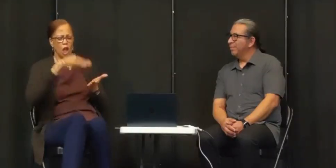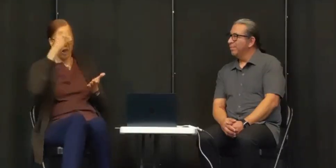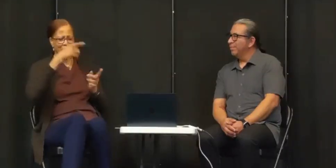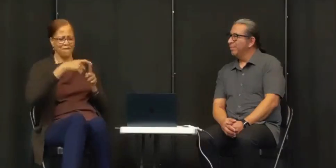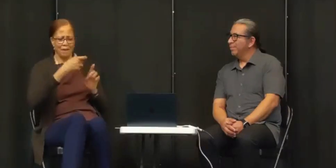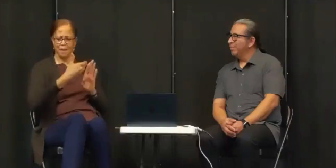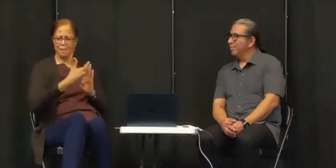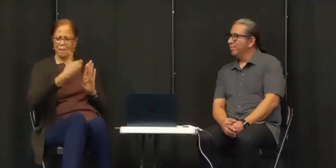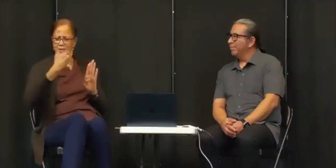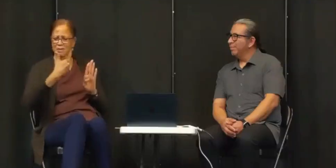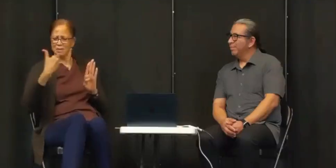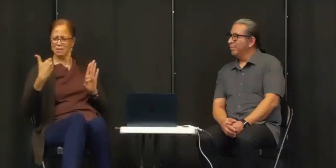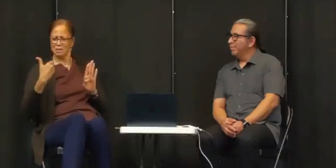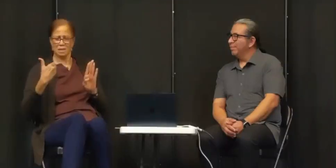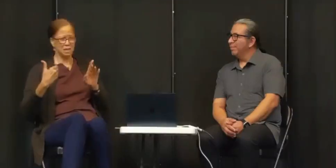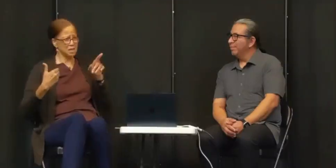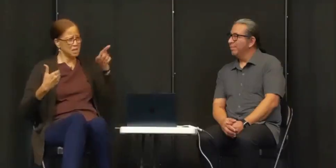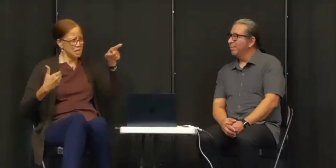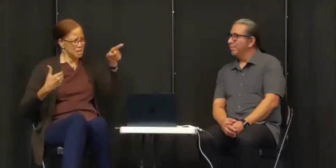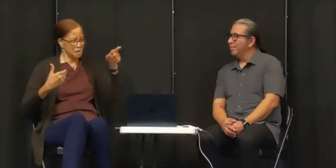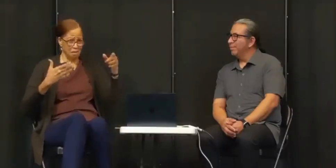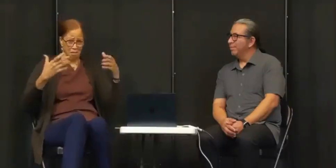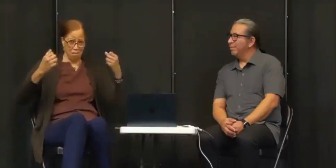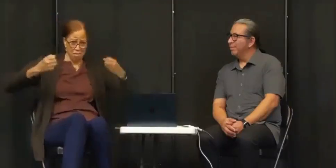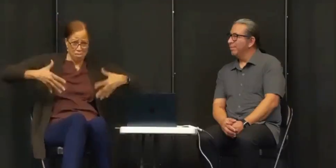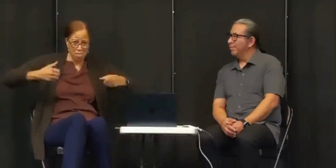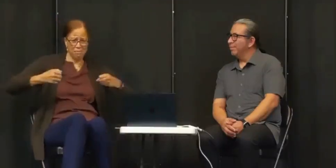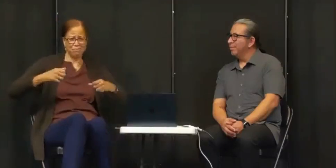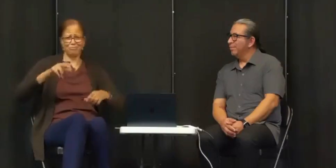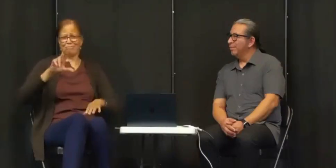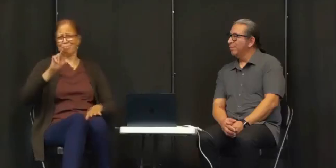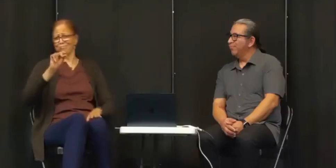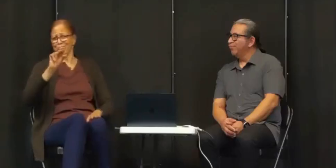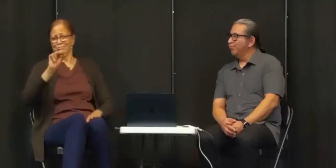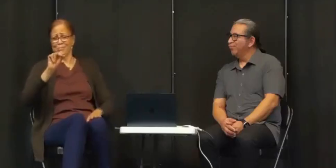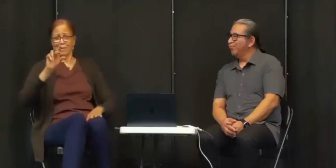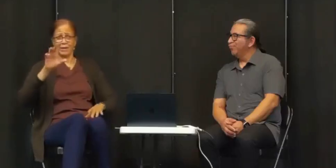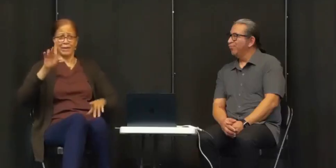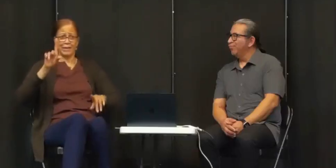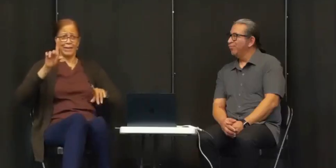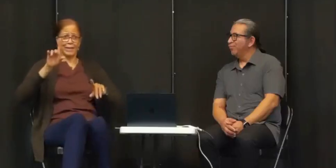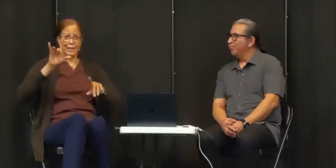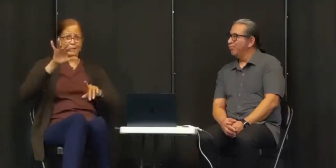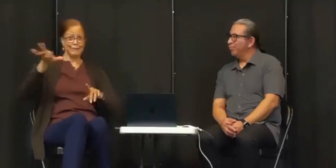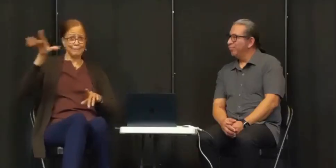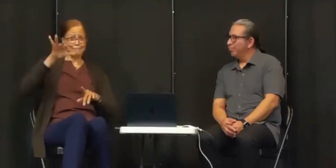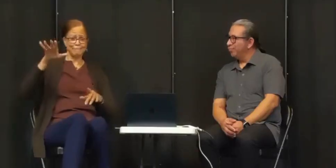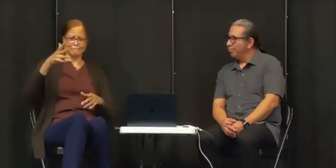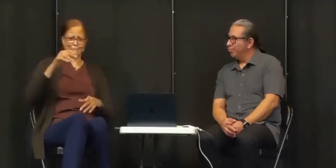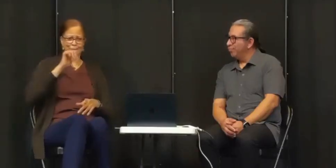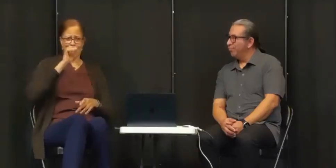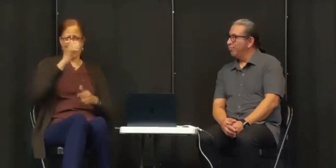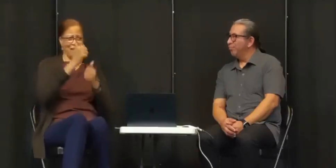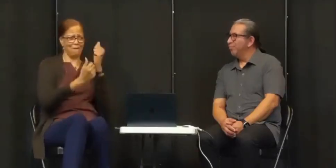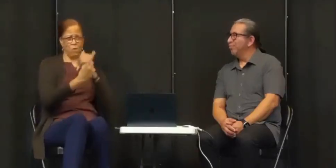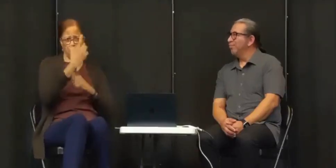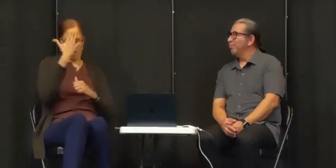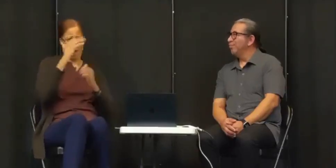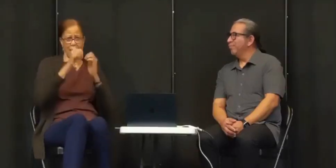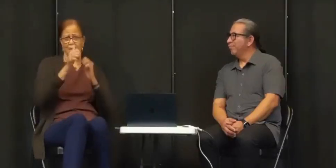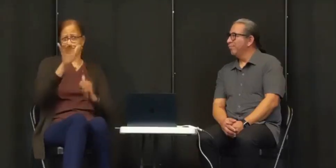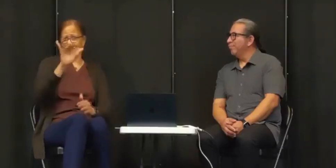again, what am I going to do? What have I learned from the past? Are they going to sign like a proficient signer?